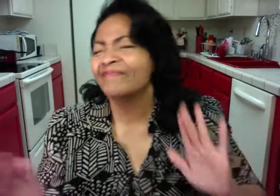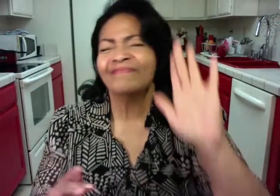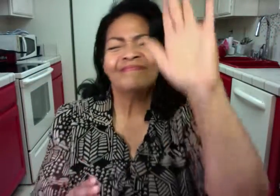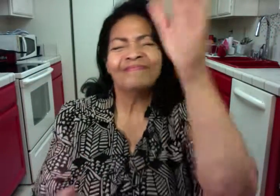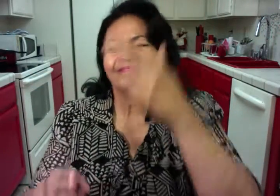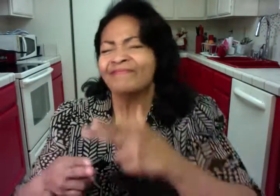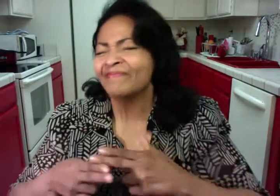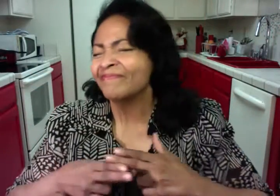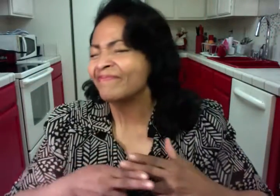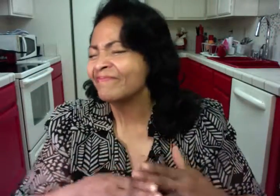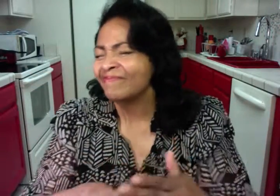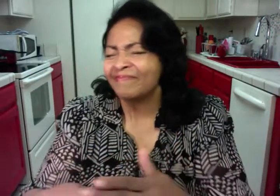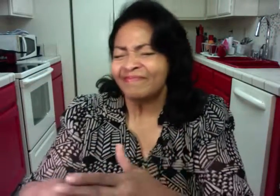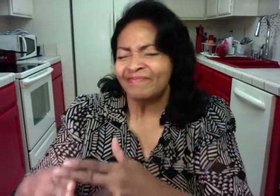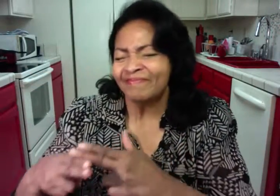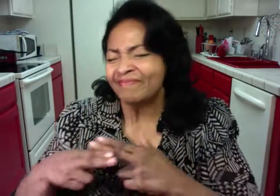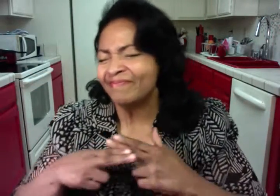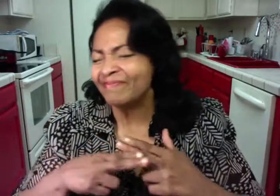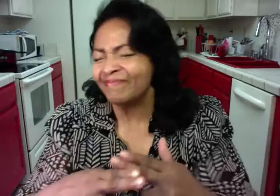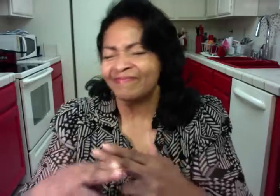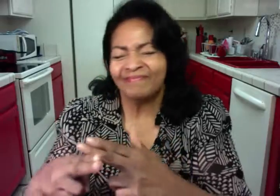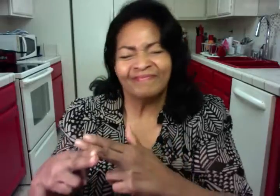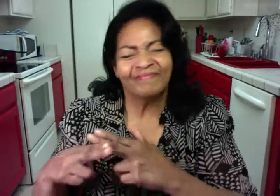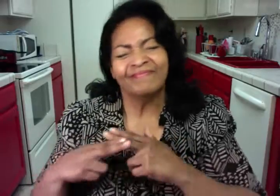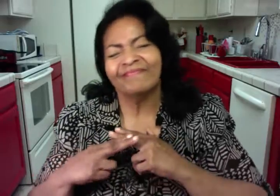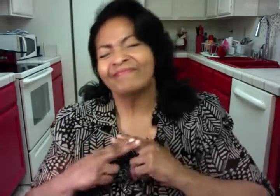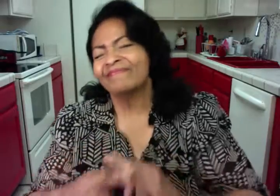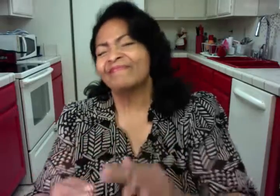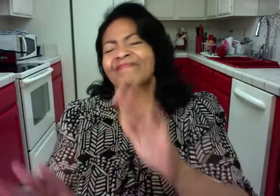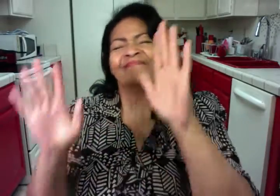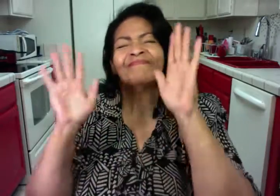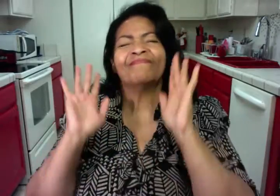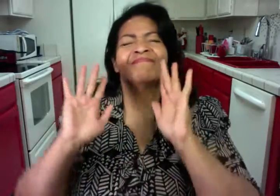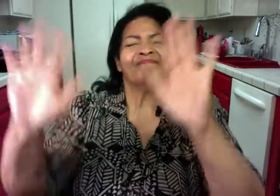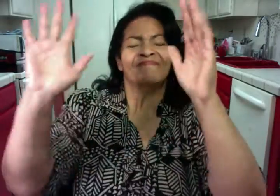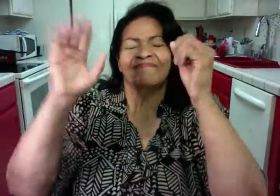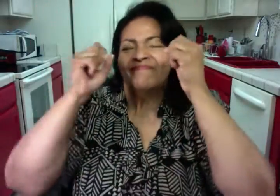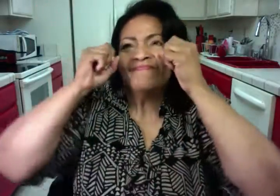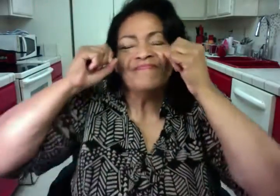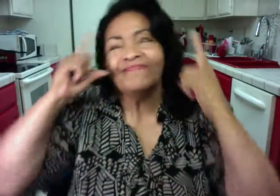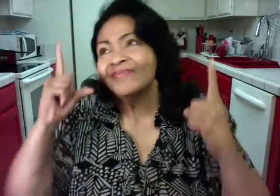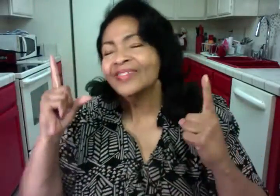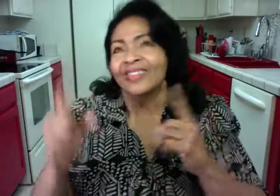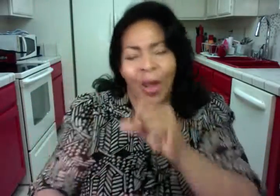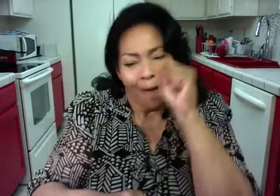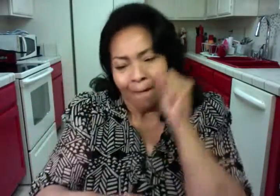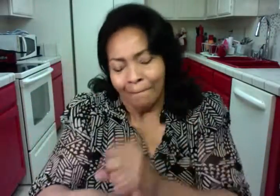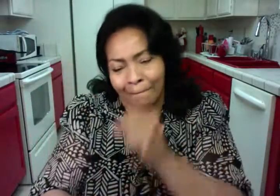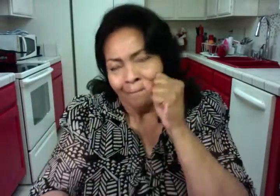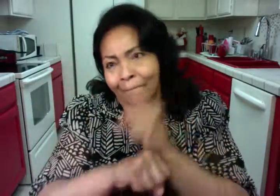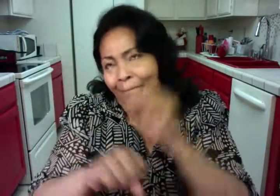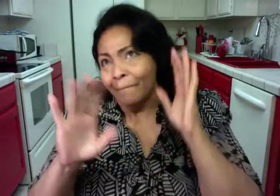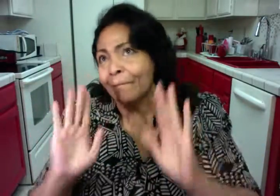I'll praise him, I know, praise Lord, you, I love you,